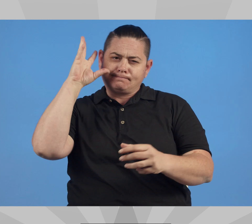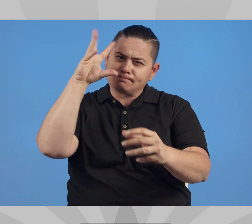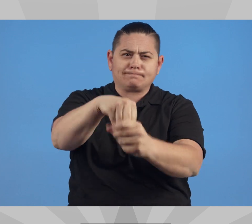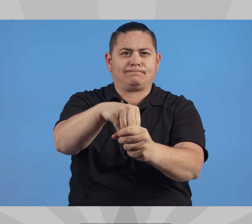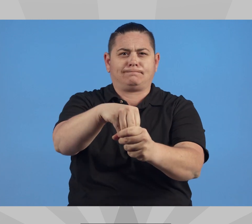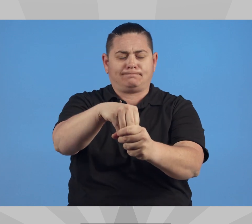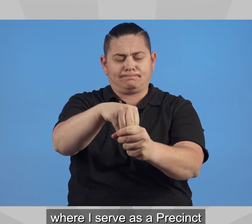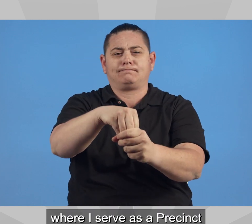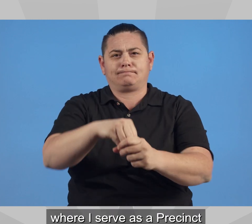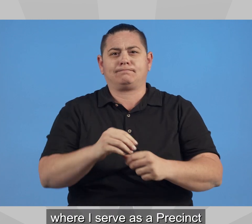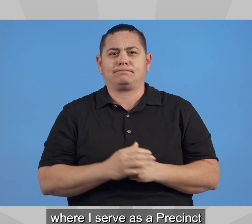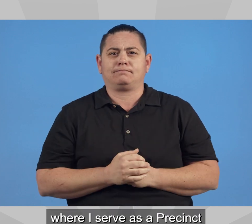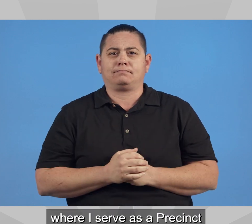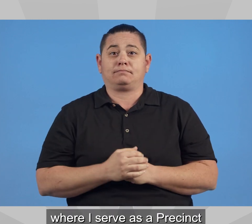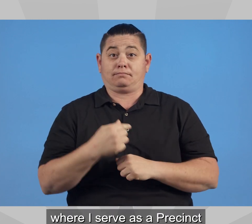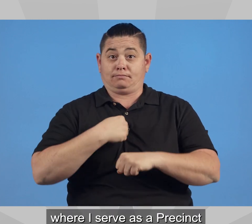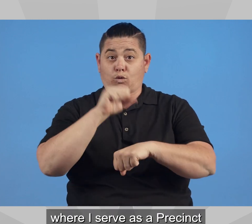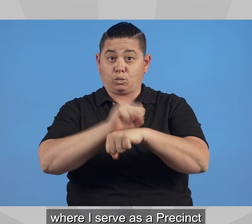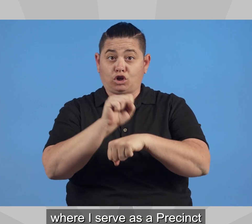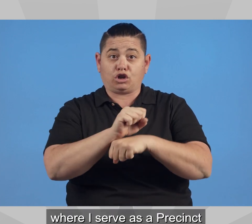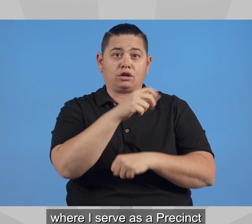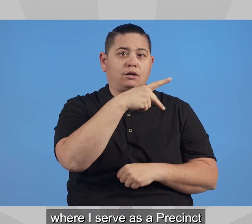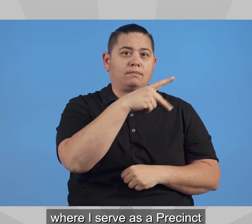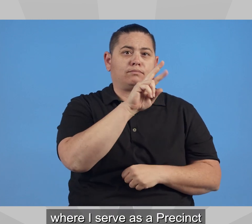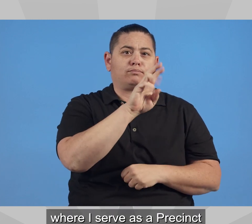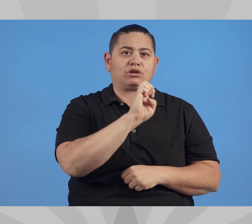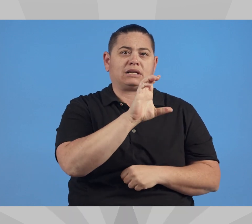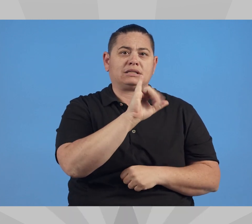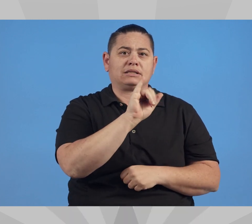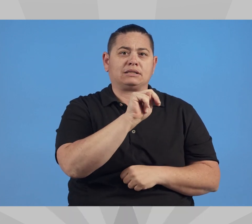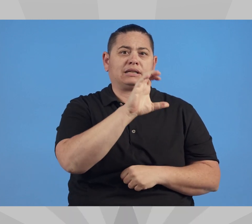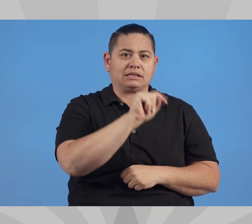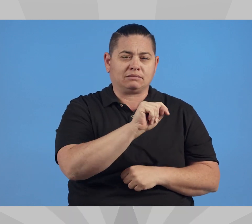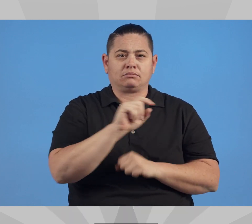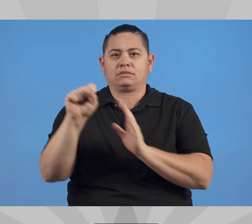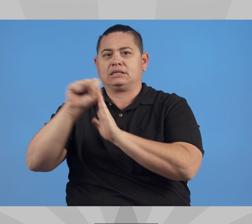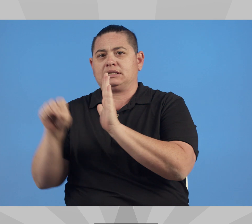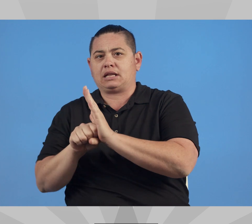local politics, where I serve as a precinct and state committeeman.